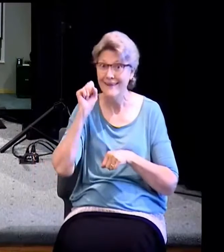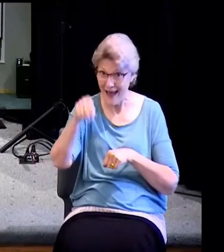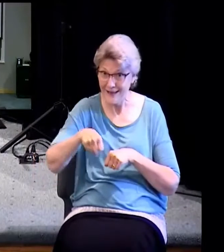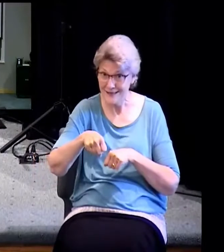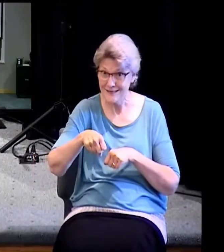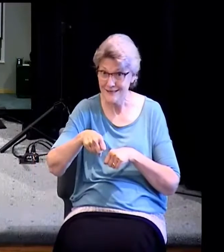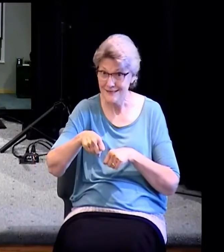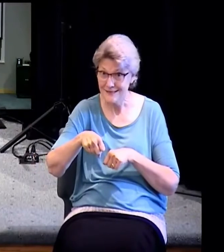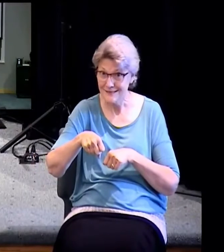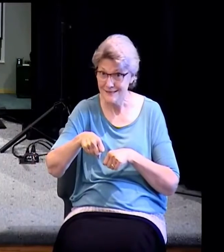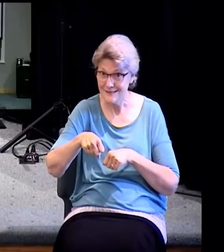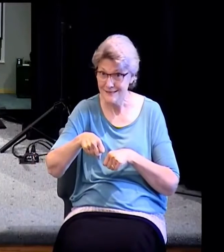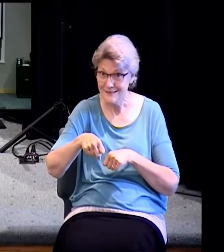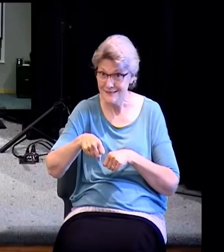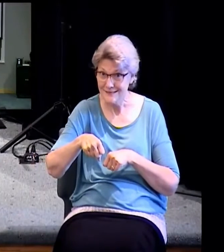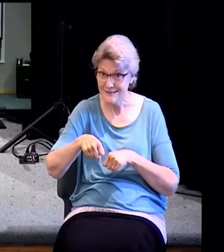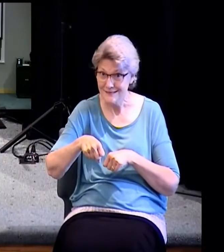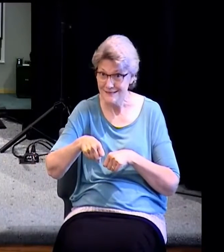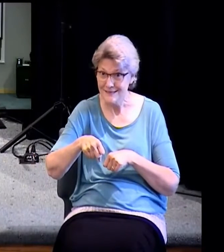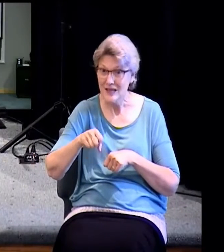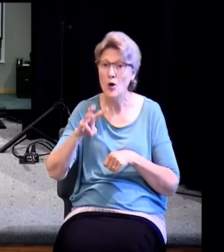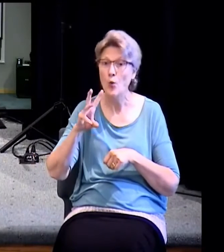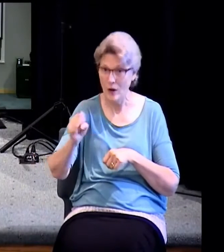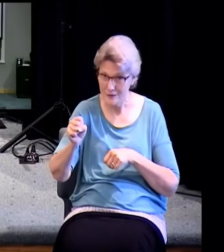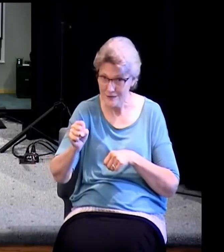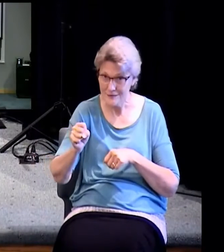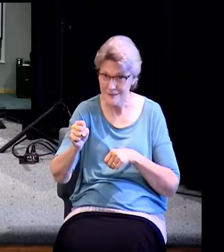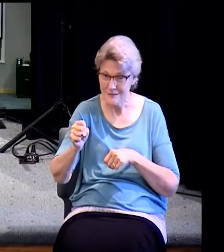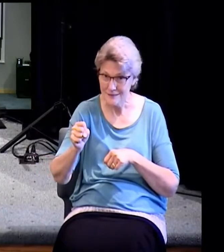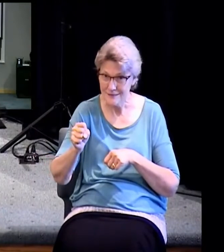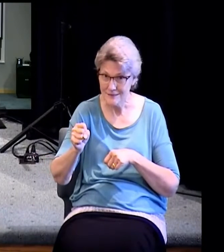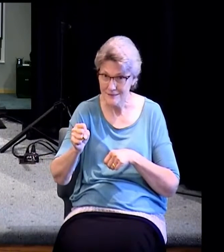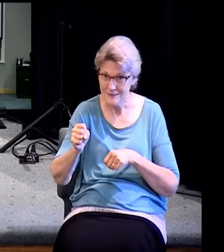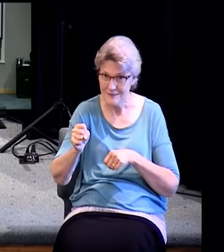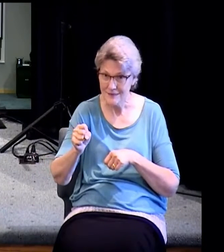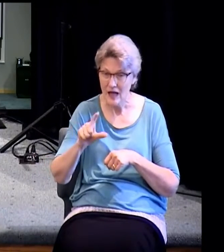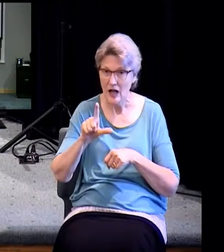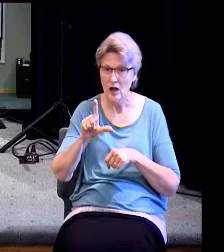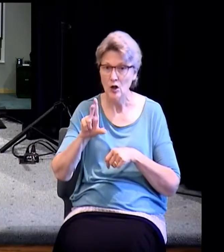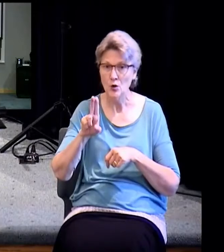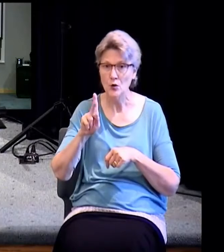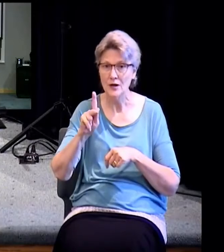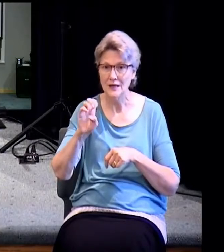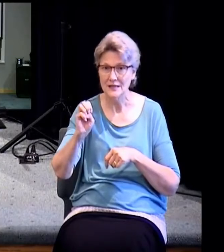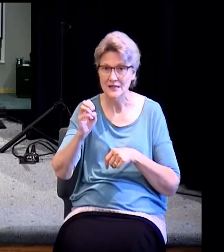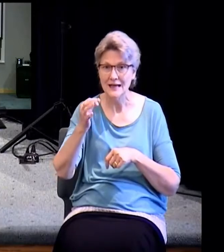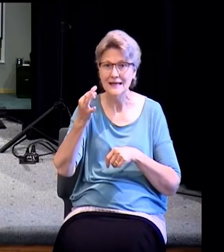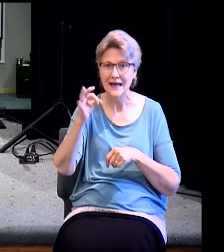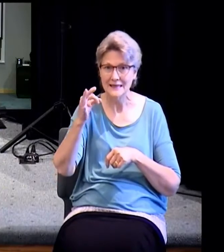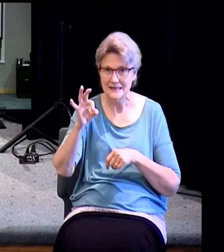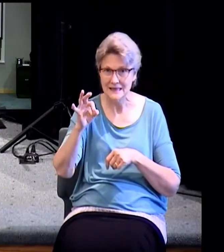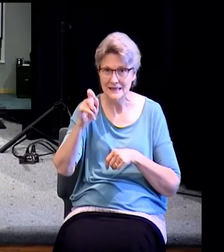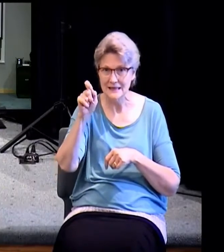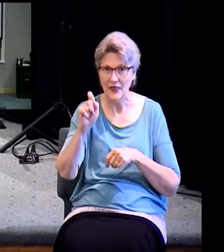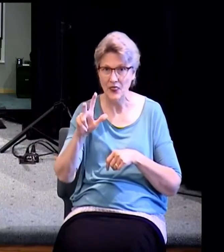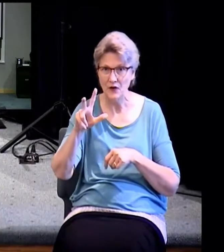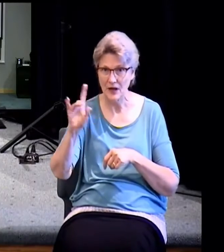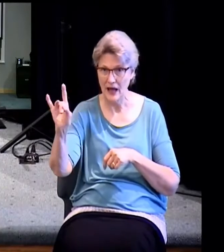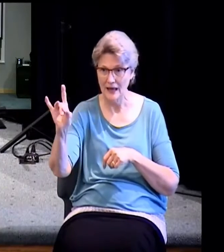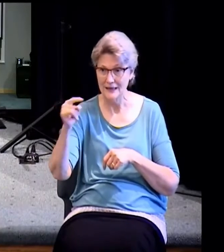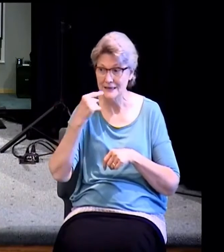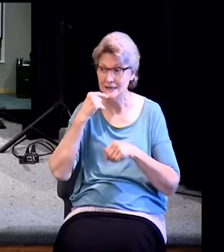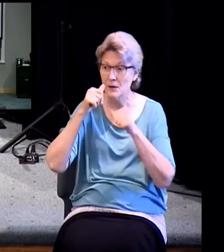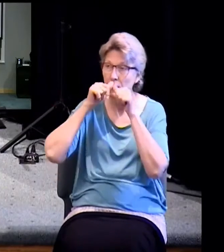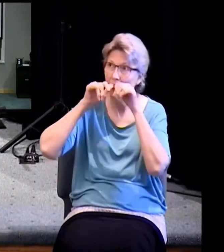yes, it was. Luke chapter 19, saying, "Blessed be the king that cometh in